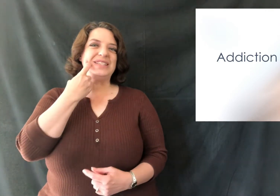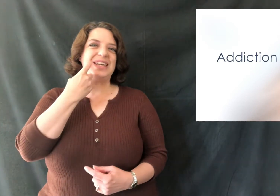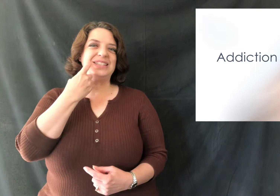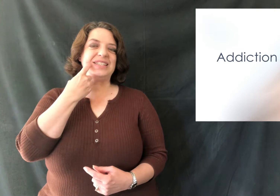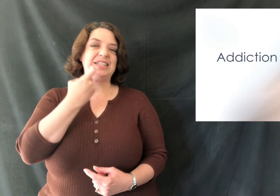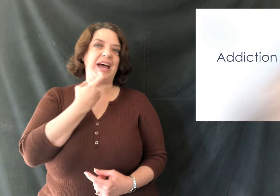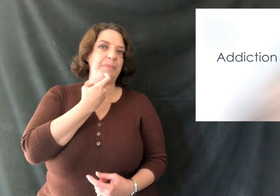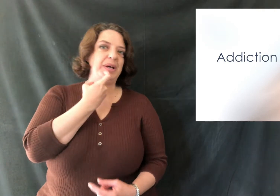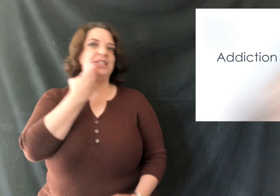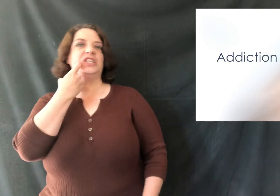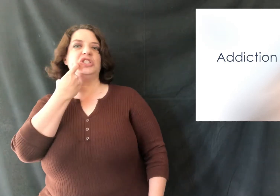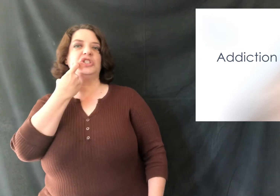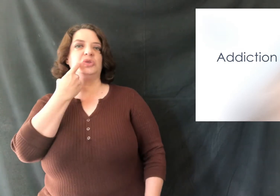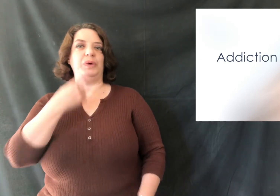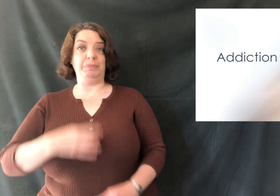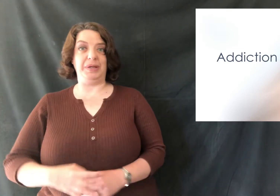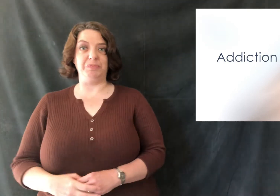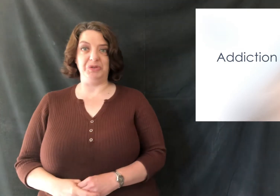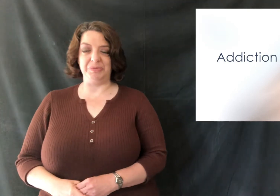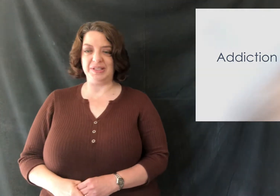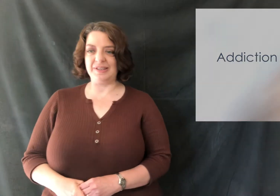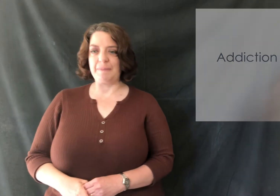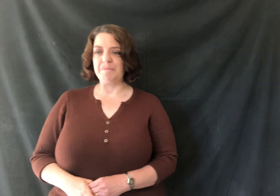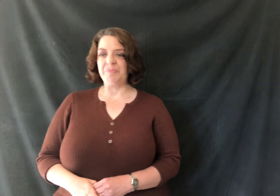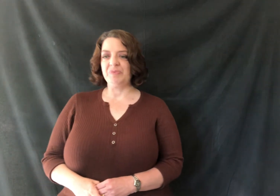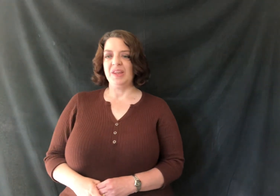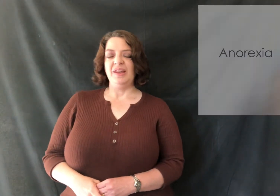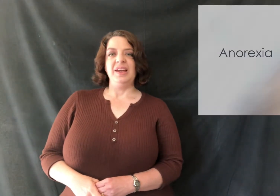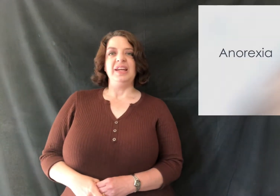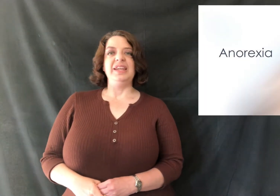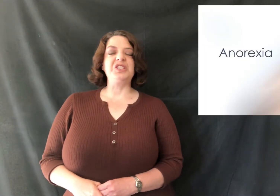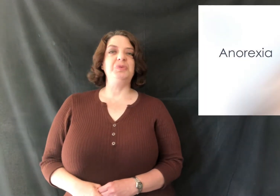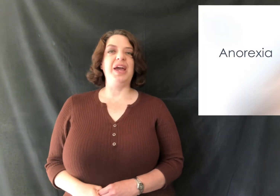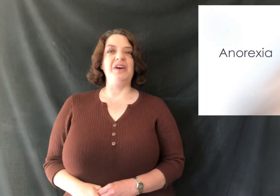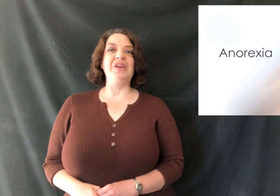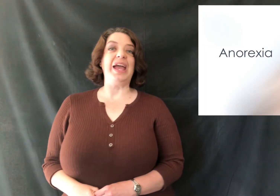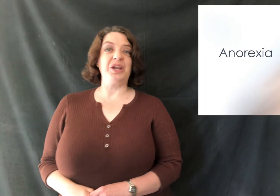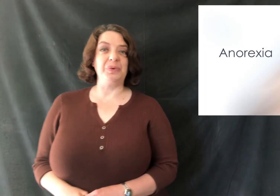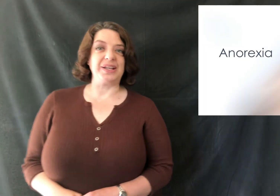tends to tap, addiction's just one big movement. Next we have anorexia.